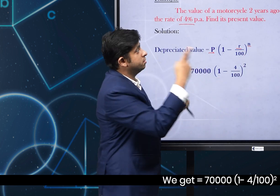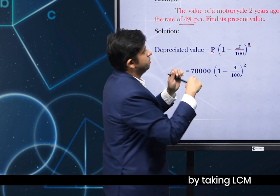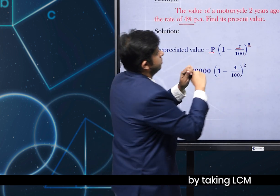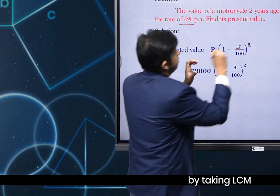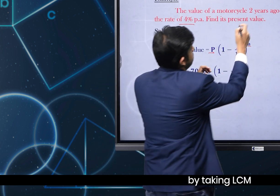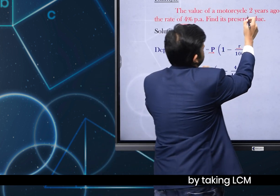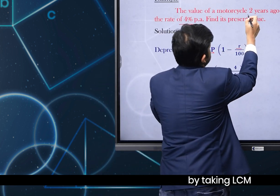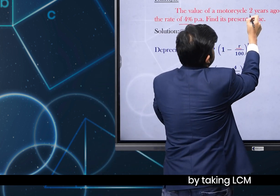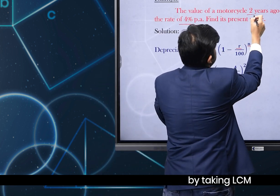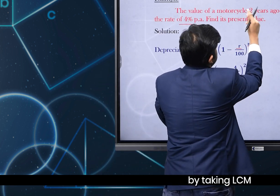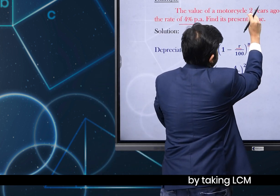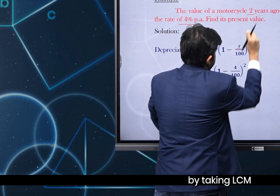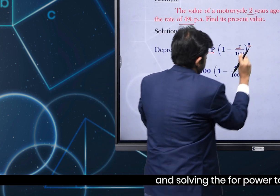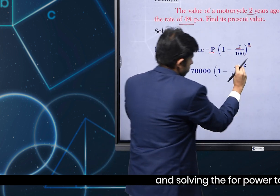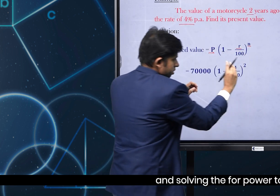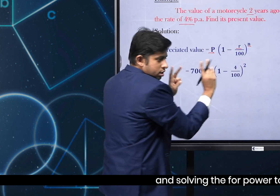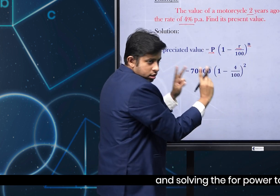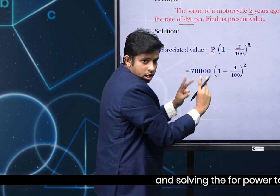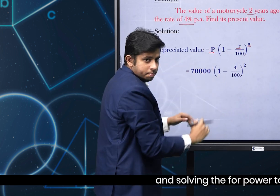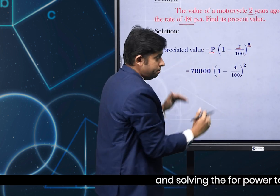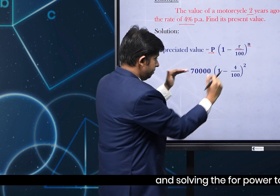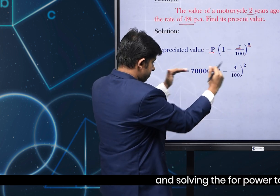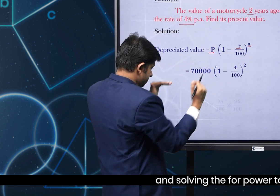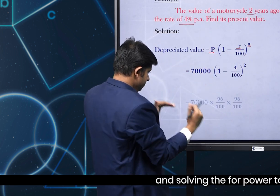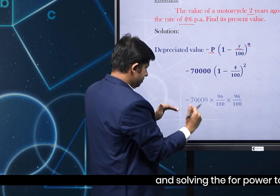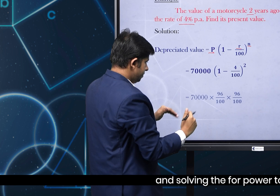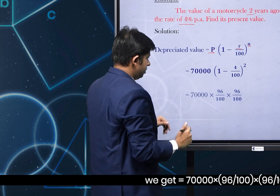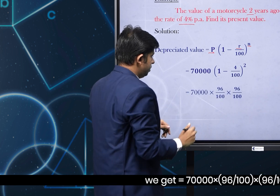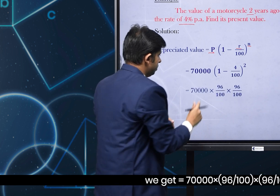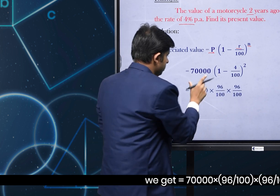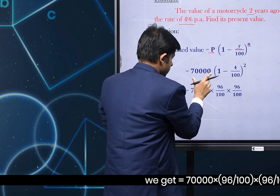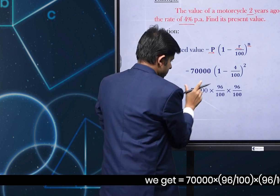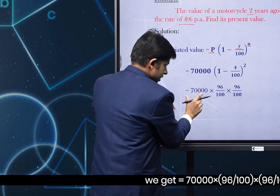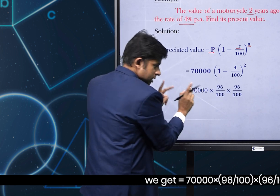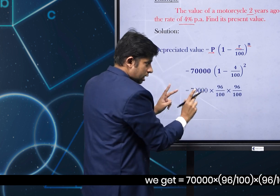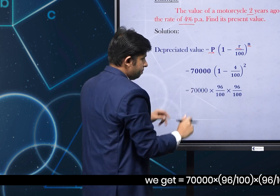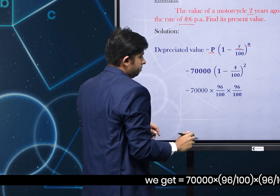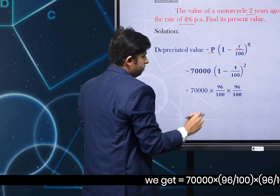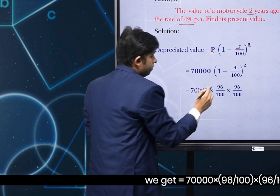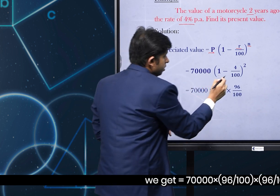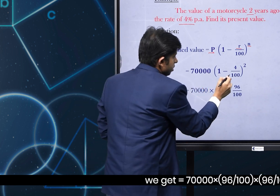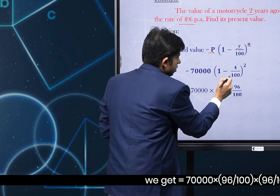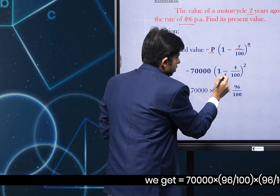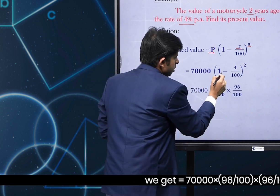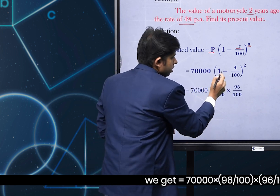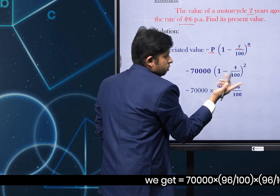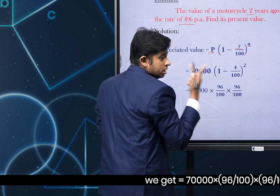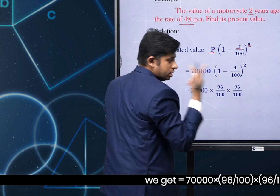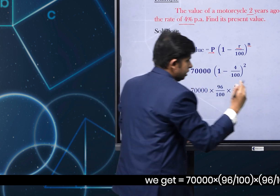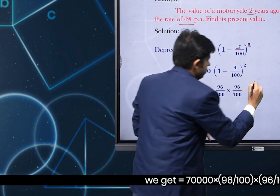By taking LCM and solving for power 2, we get 70,000 into 96 by